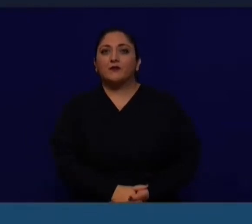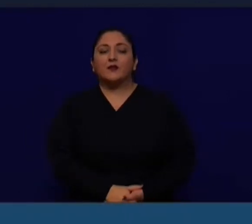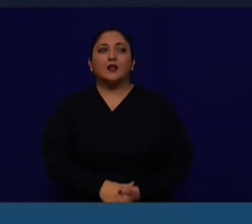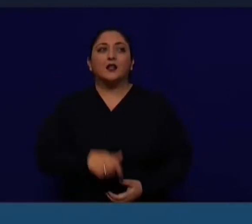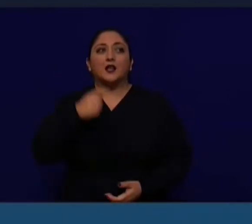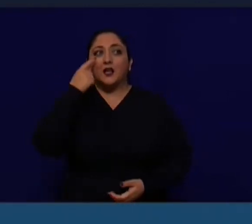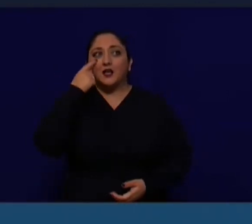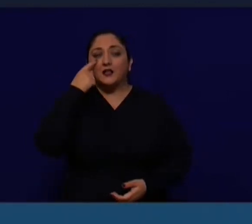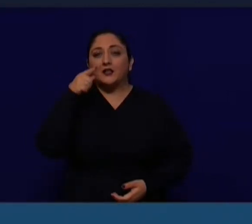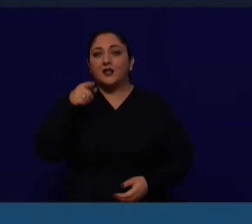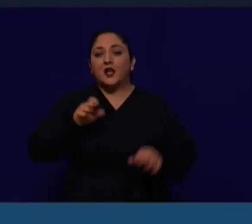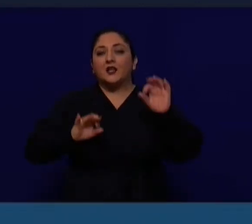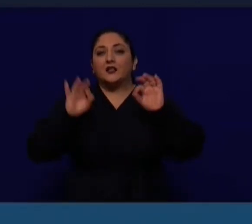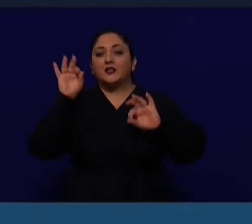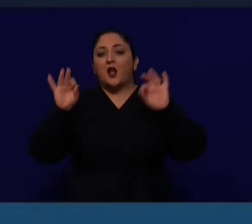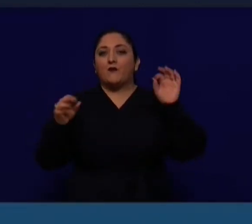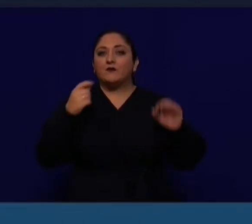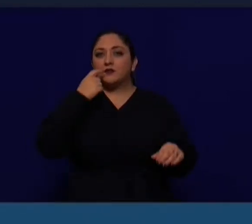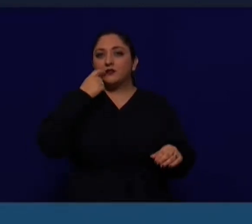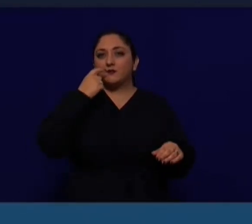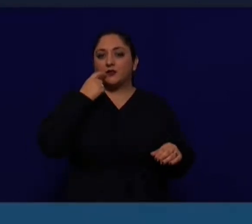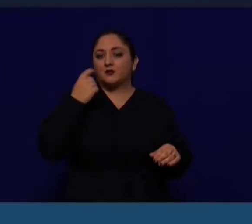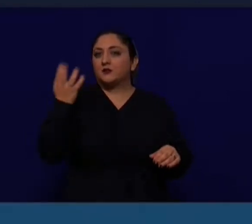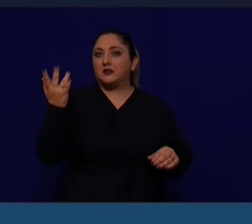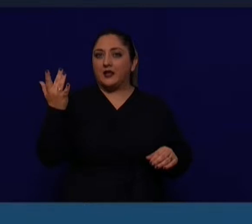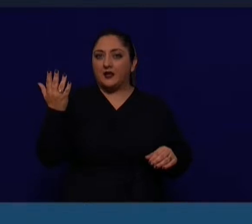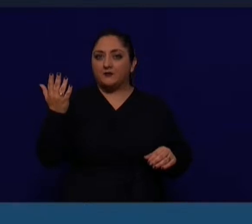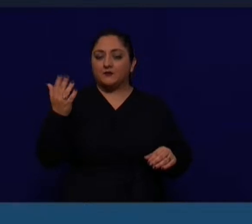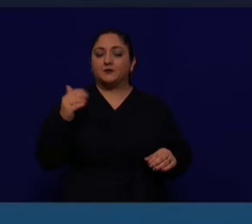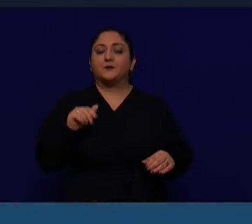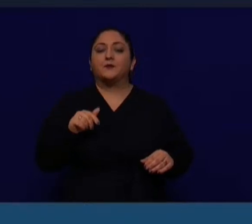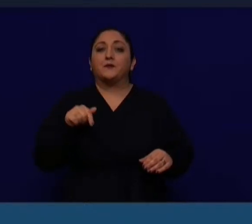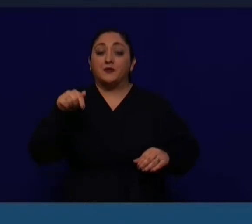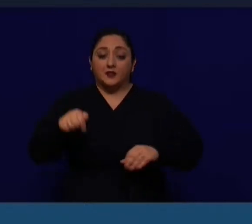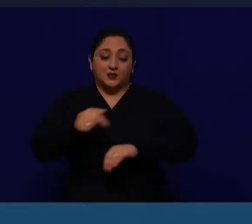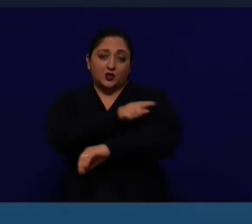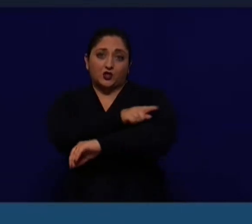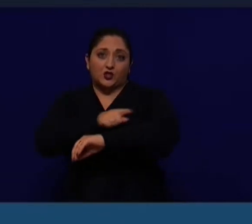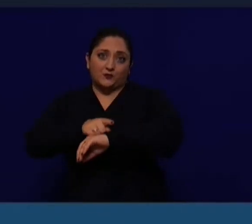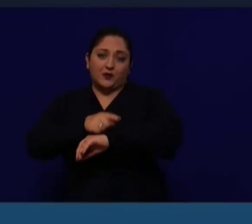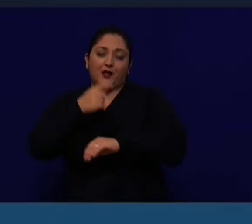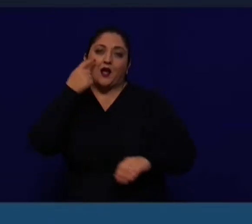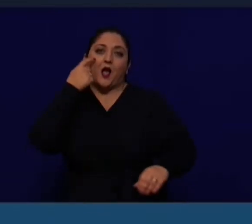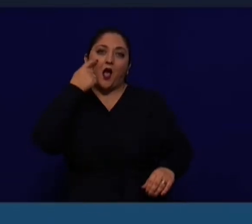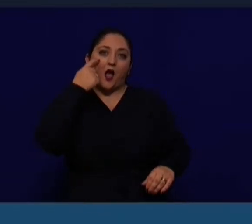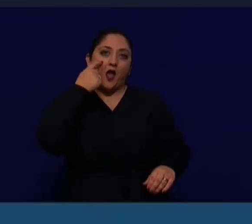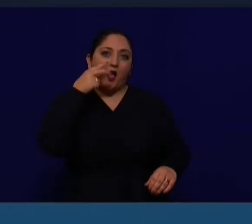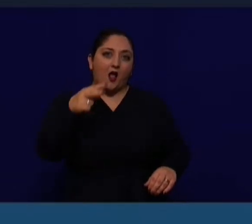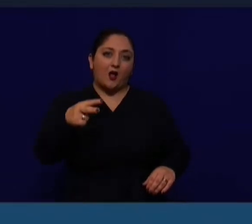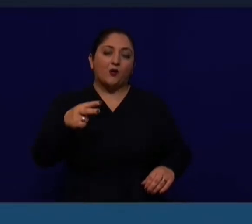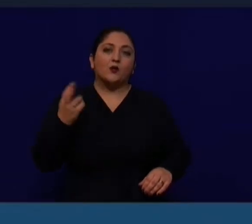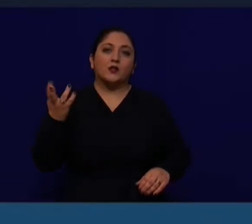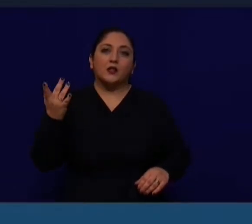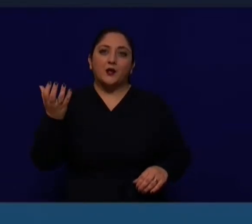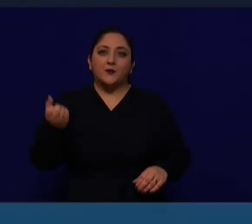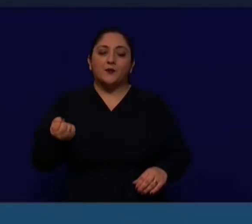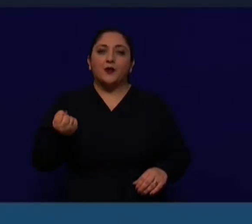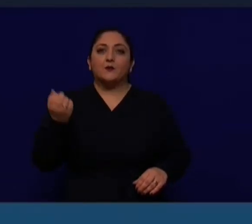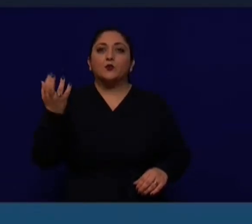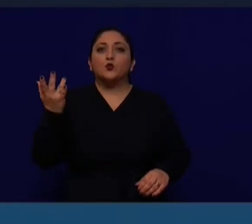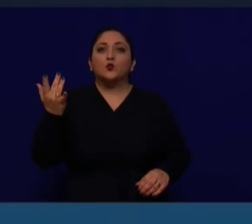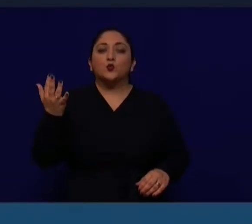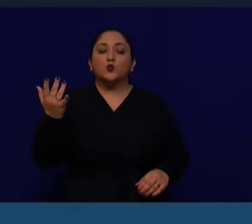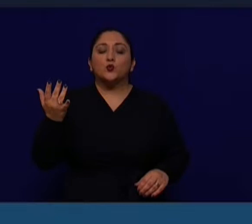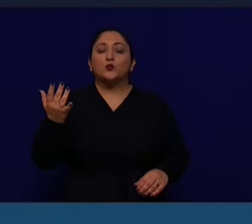x'qed jiġri fl-etajiet li għandna propju din il-ġimgħa fejn qegħdin naraw li l-ammont ta' każijiet